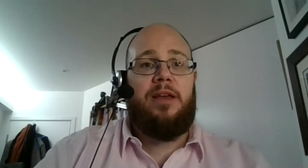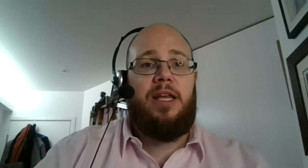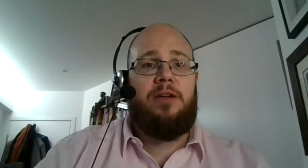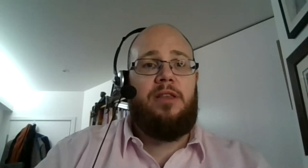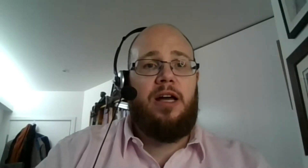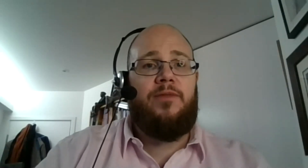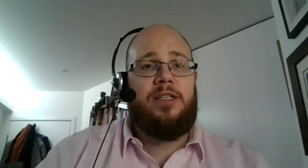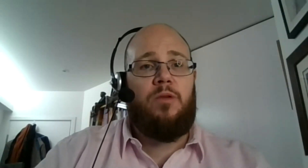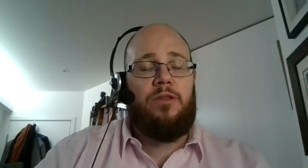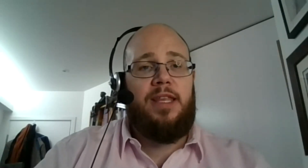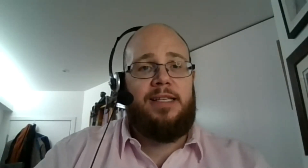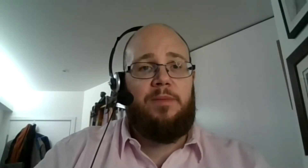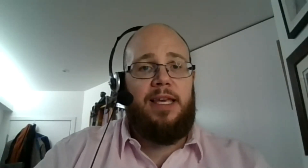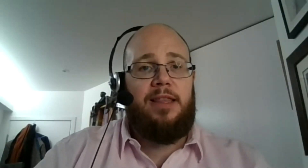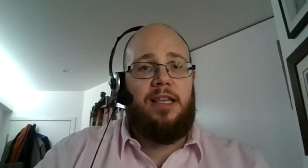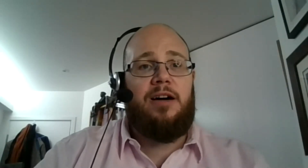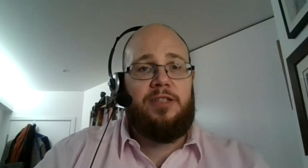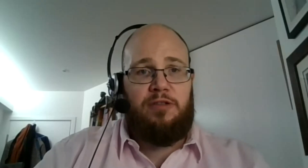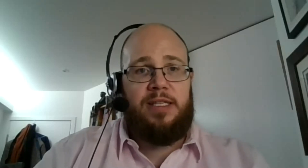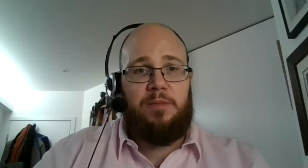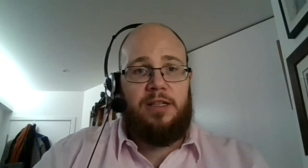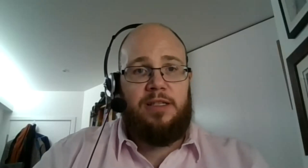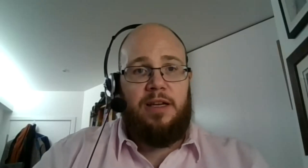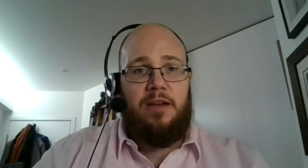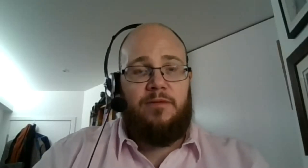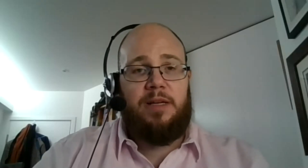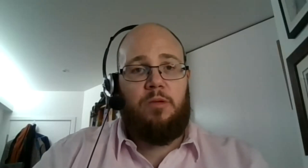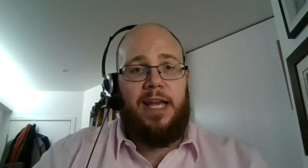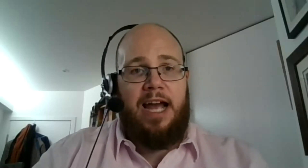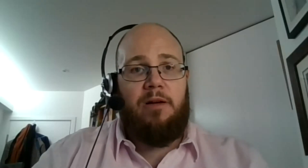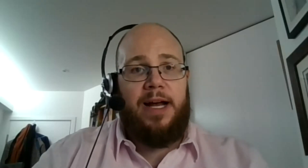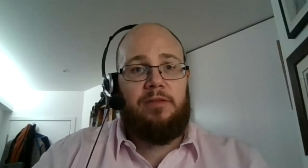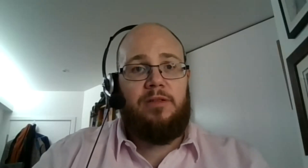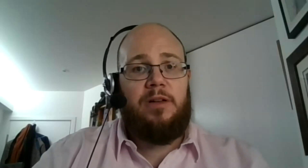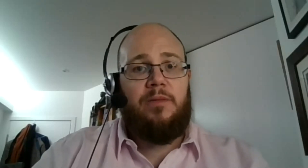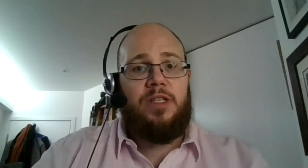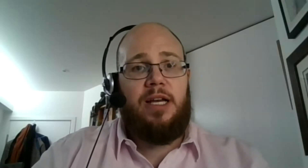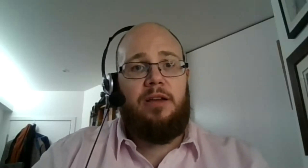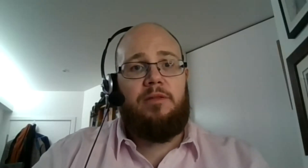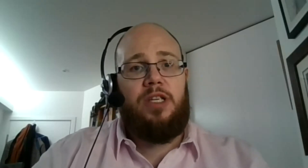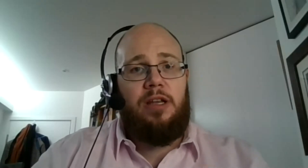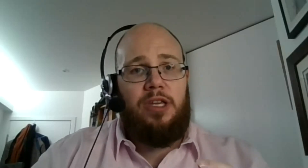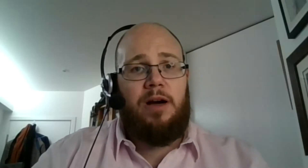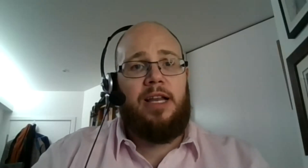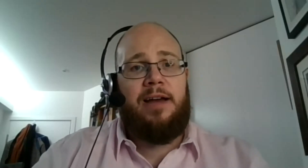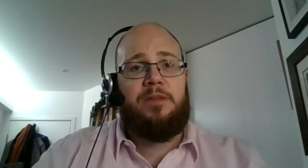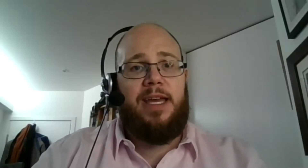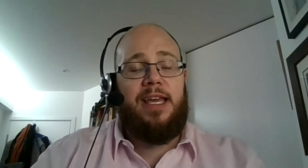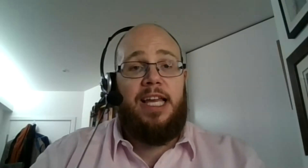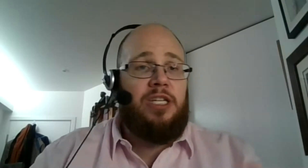know, none of us want this to be the last Christmas for someone we care about. So you are going to have to make, each of